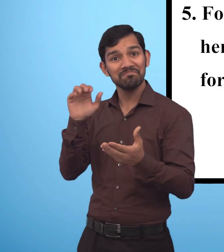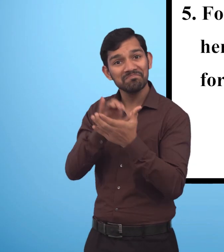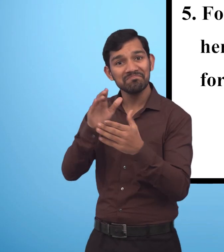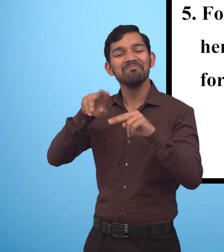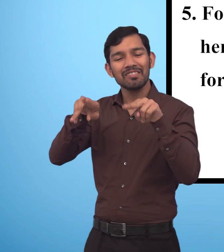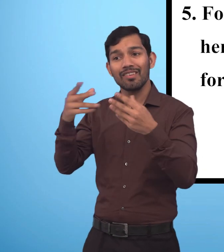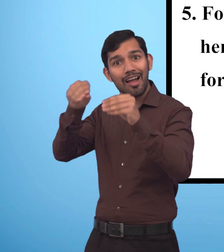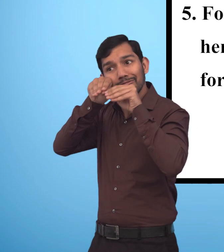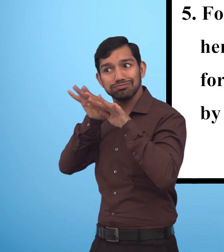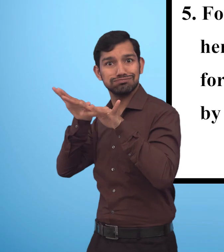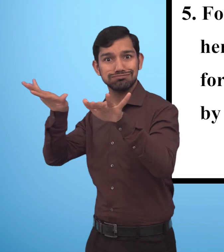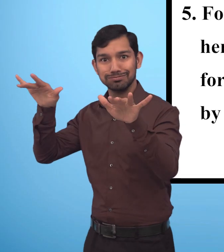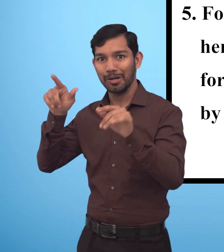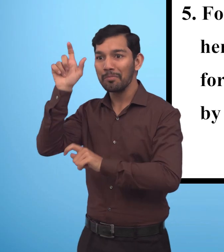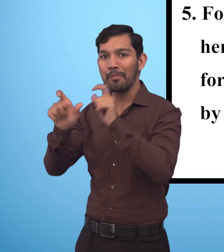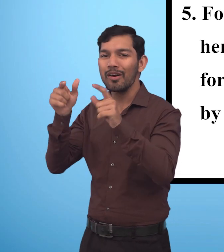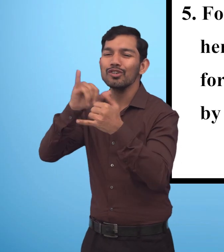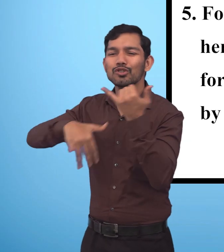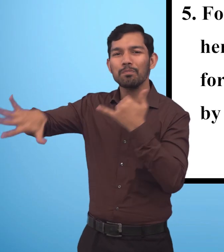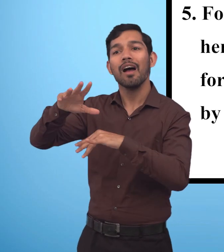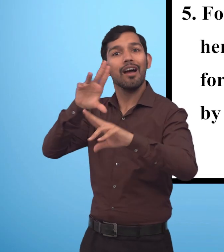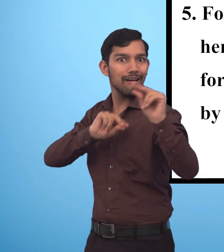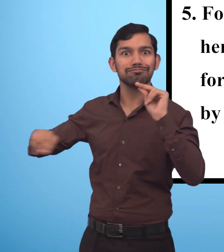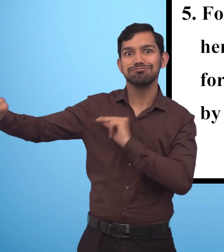who were awestruck by her talent.